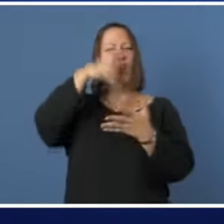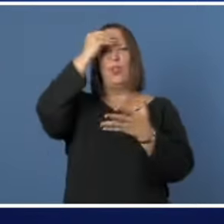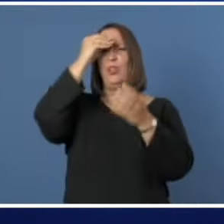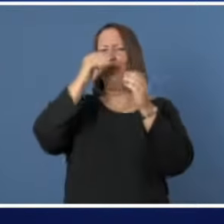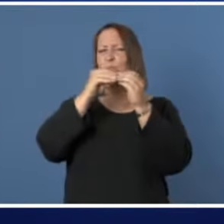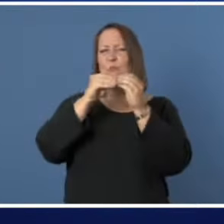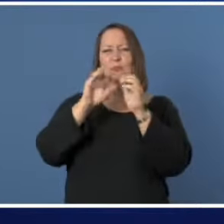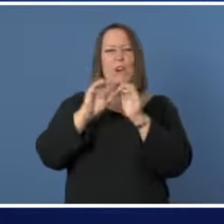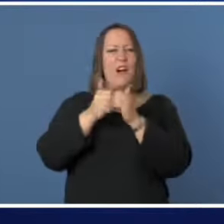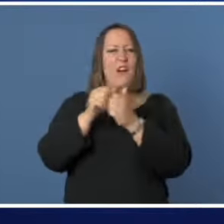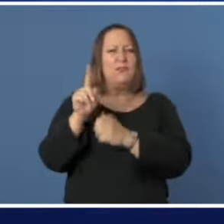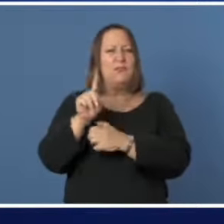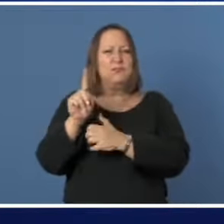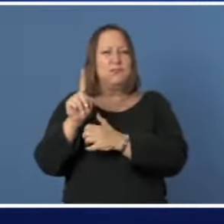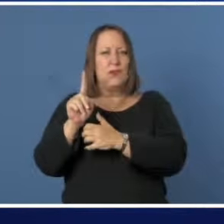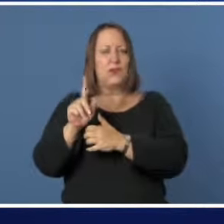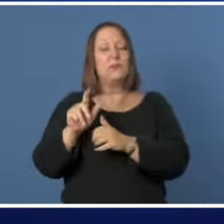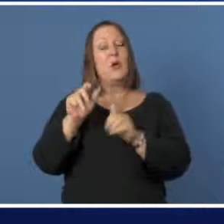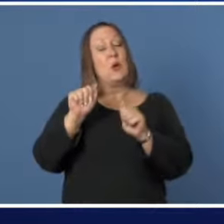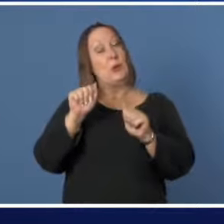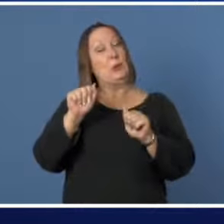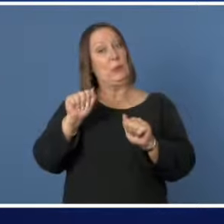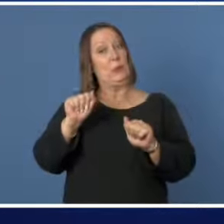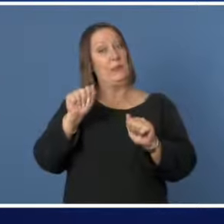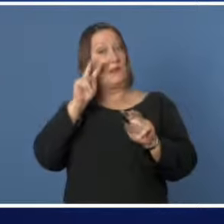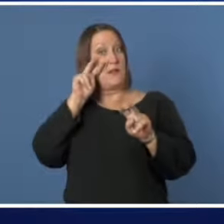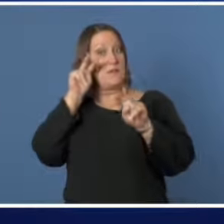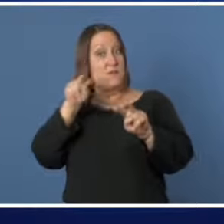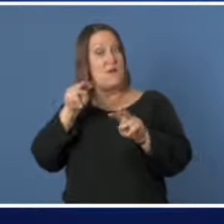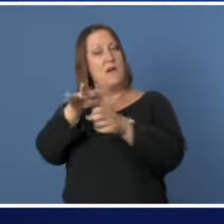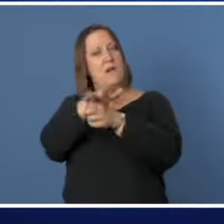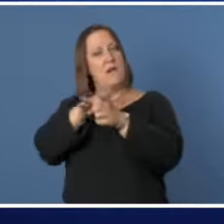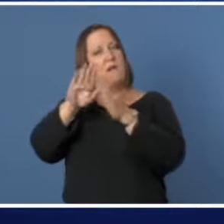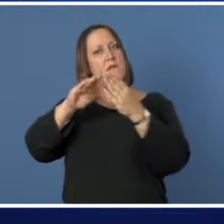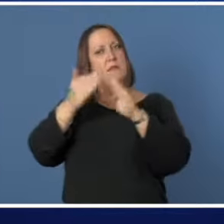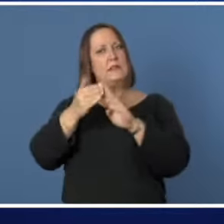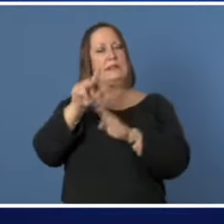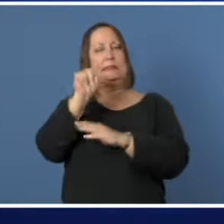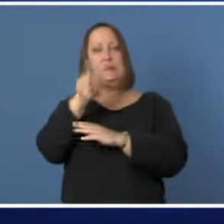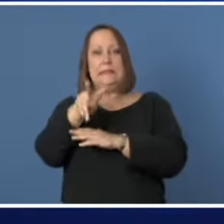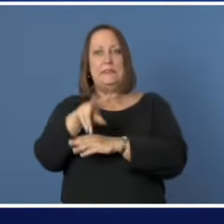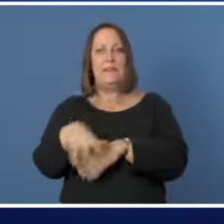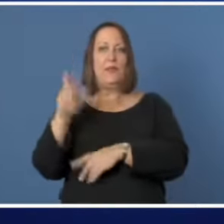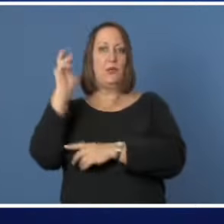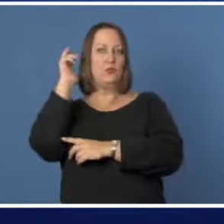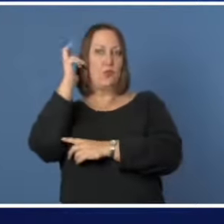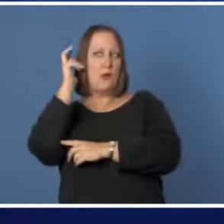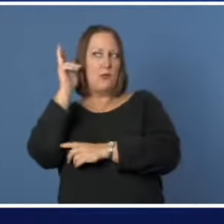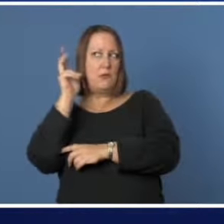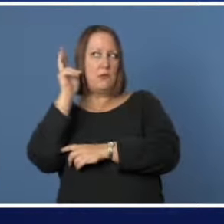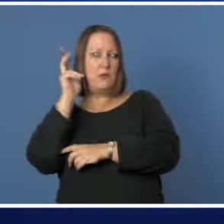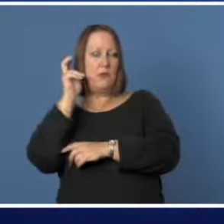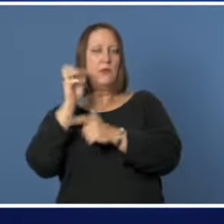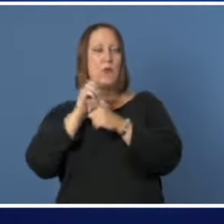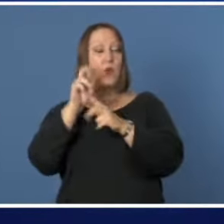Where to get more information. Stay tuned to local media for ongoing updates.